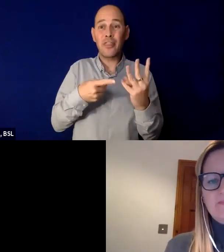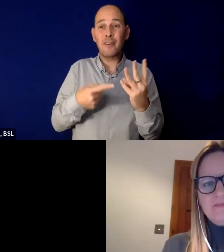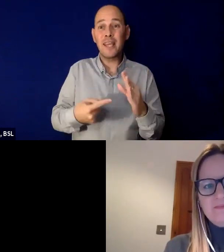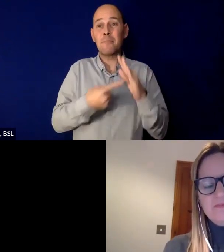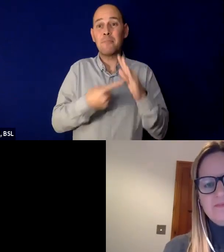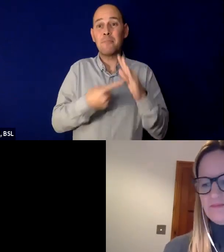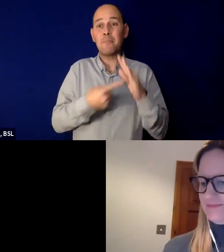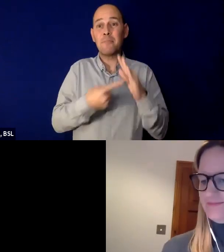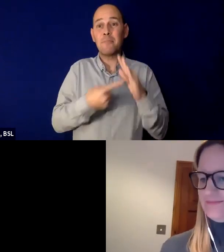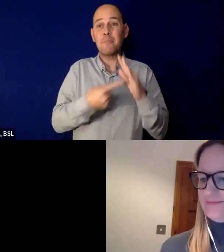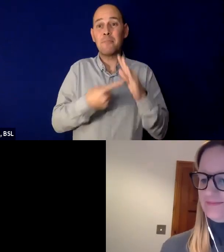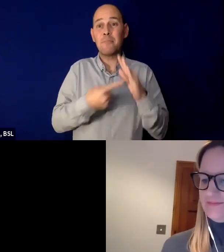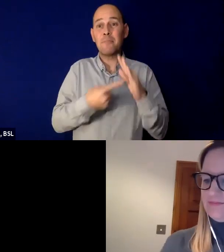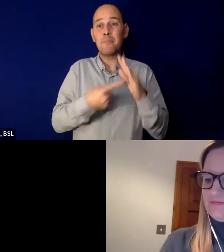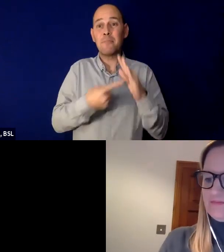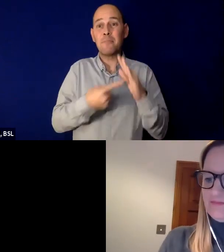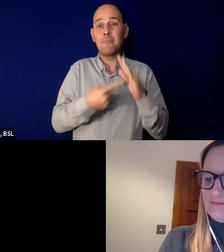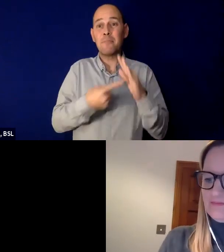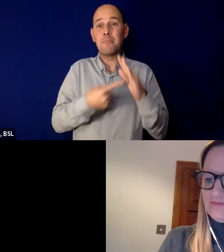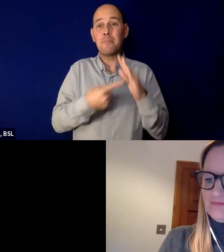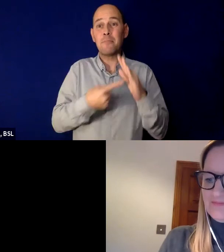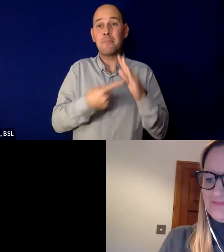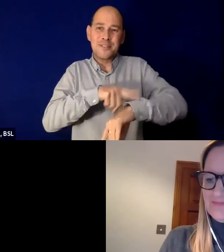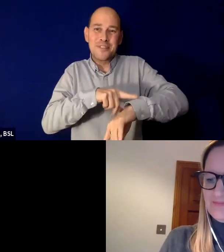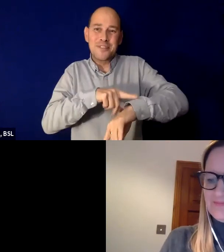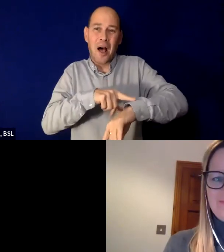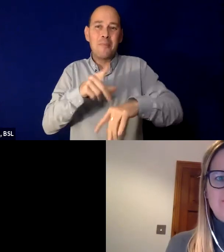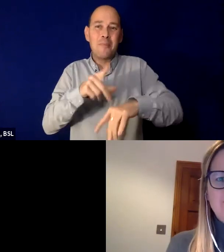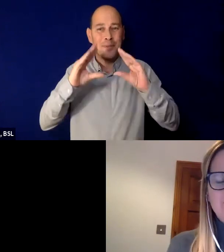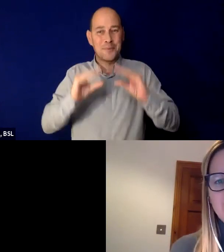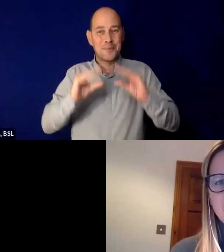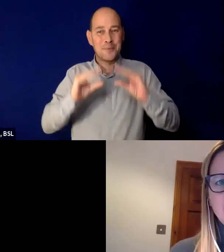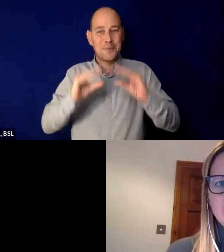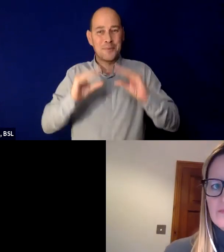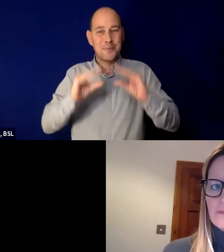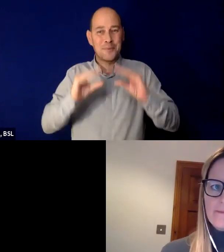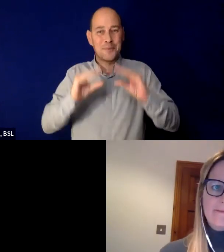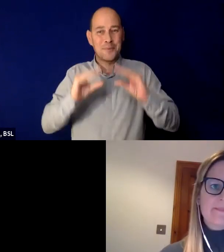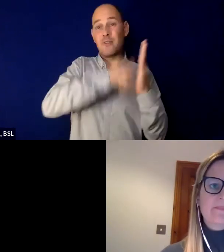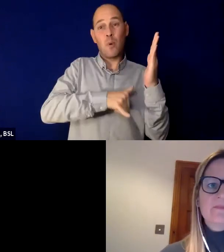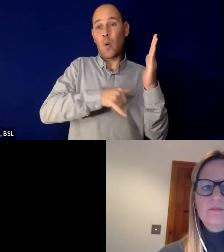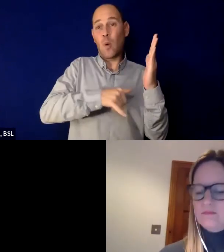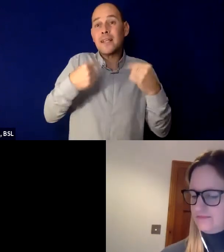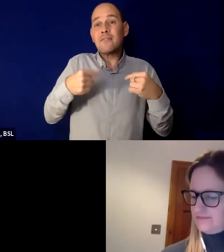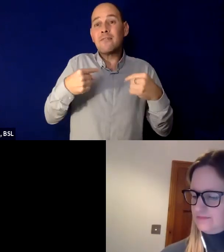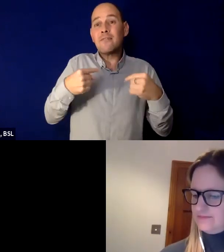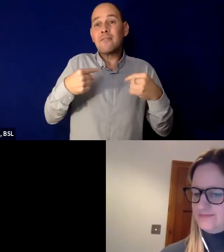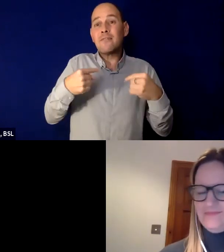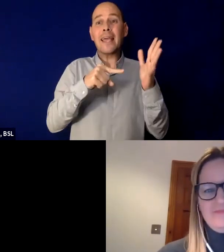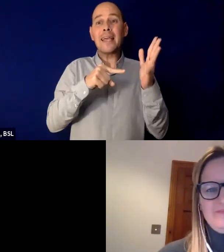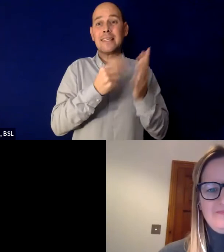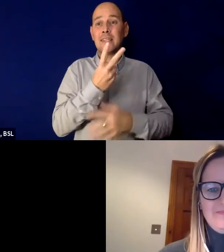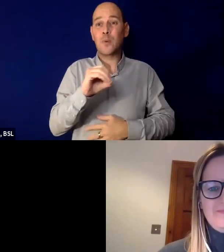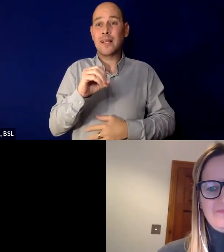up, and maybe just again in the interest of time, I'll cut it off there. But as Louise said, the report's published on the AT 2030 website if anybody's